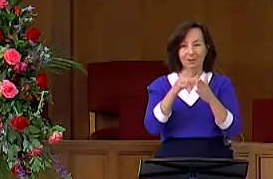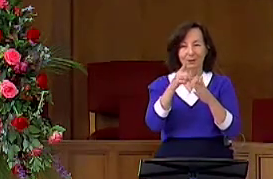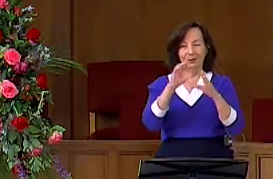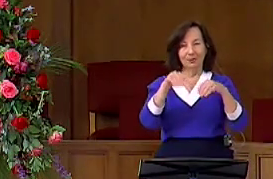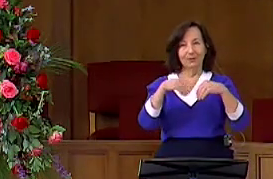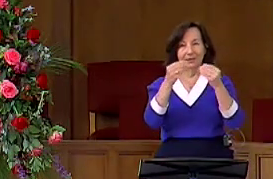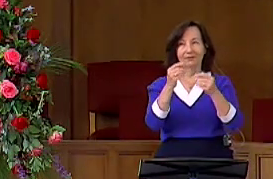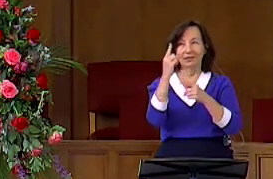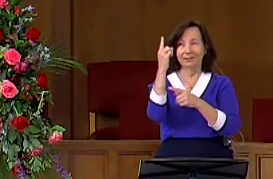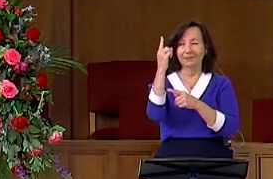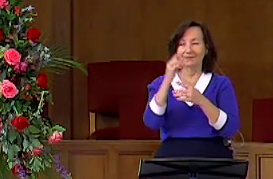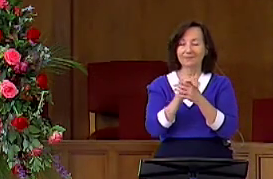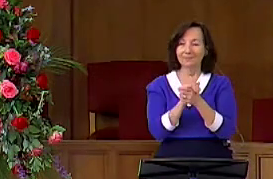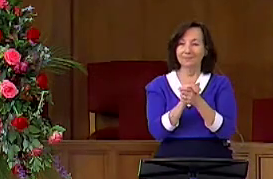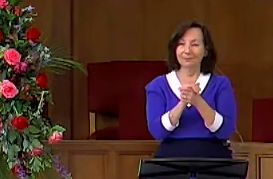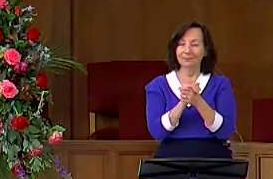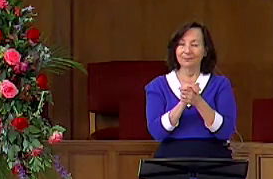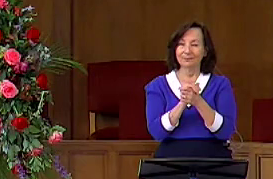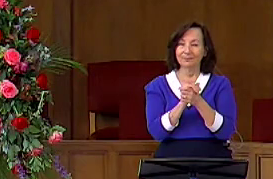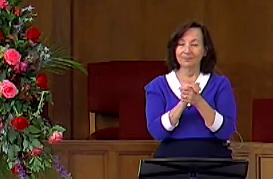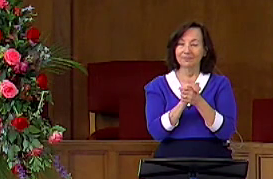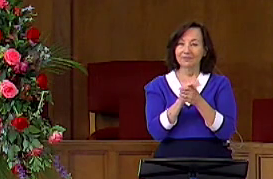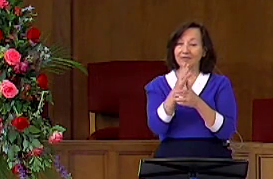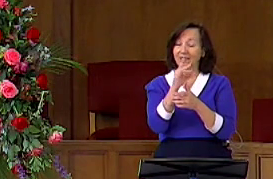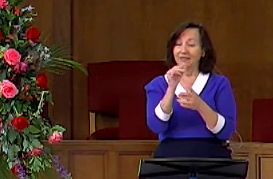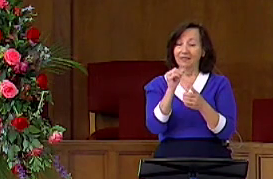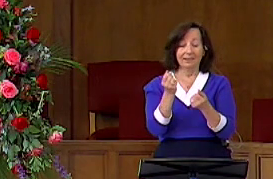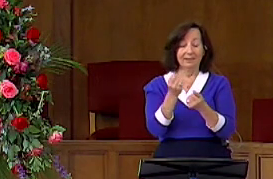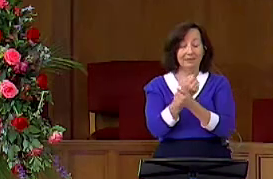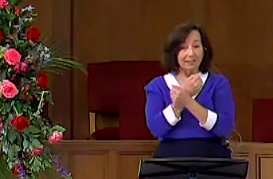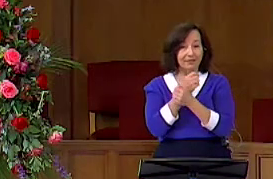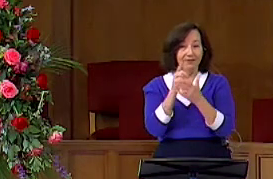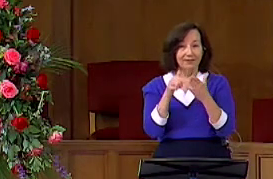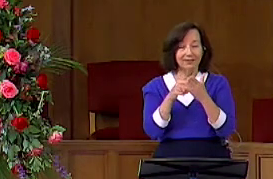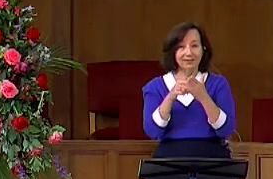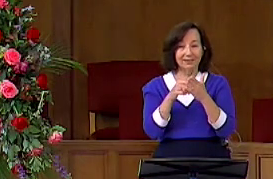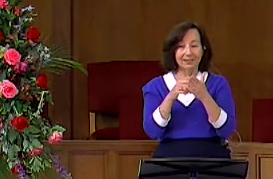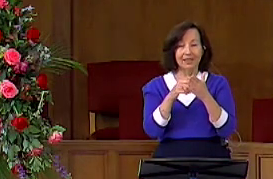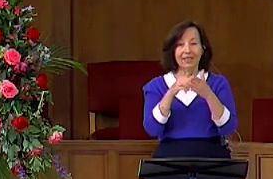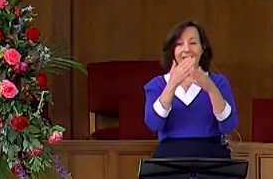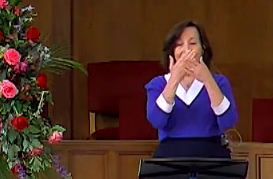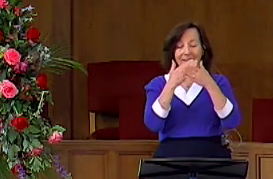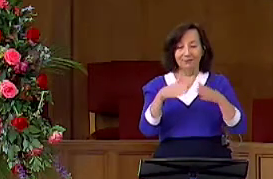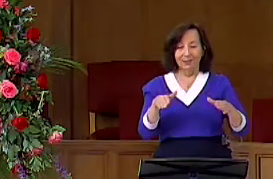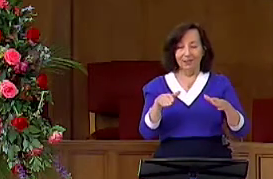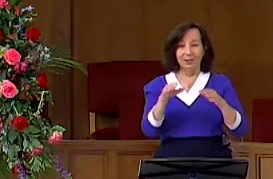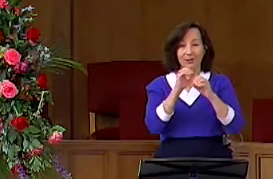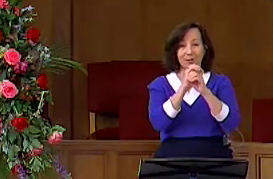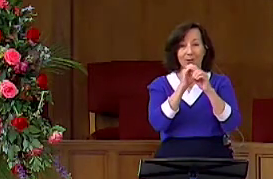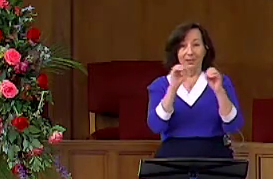him. And I love this. He divided your nothing except.